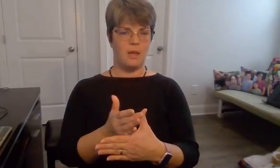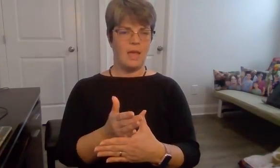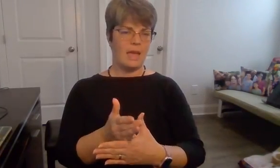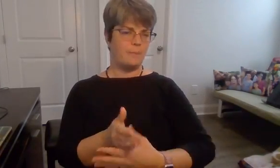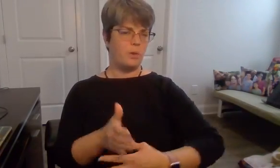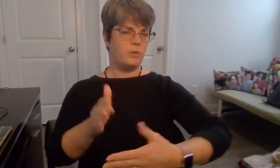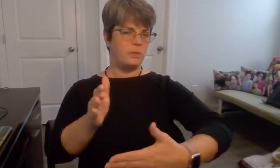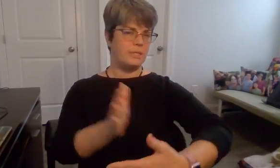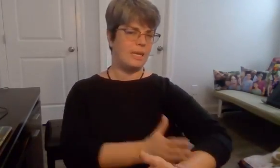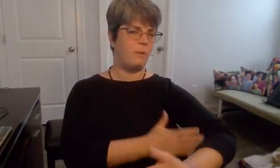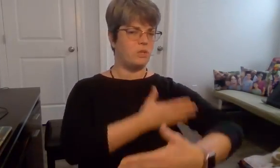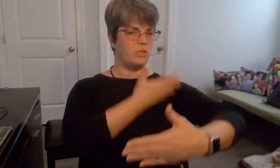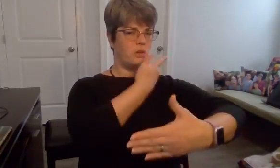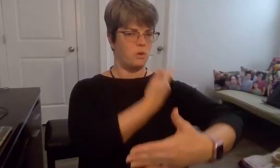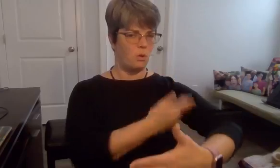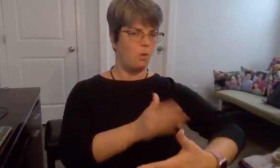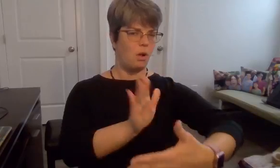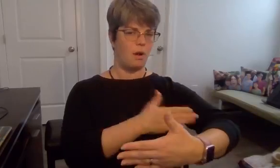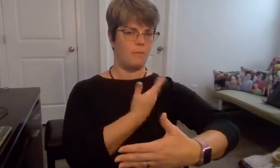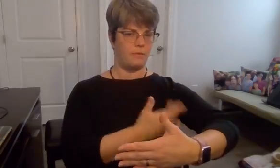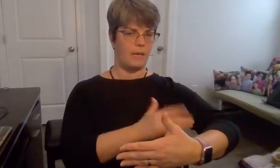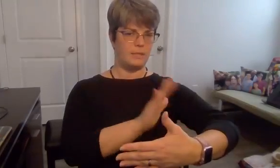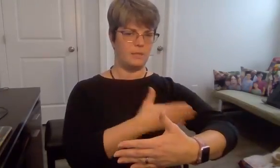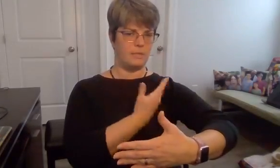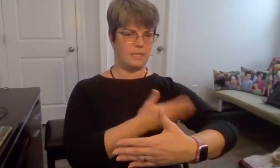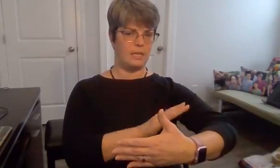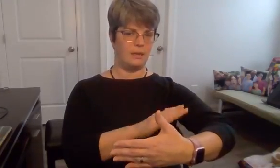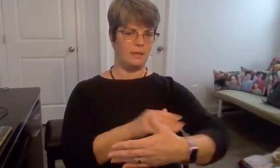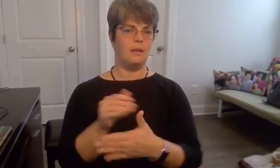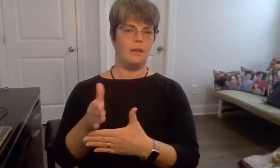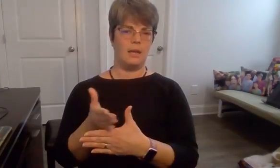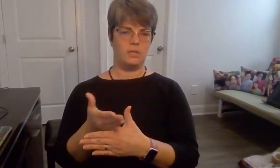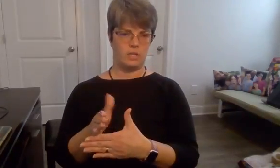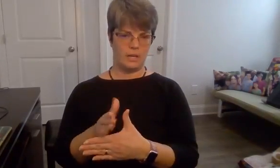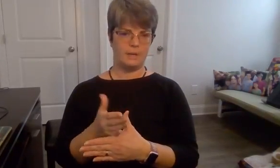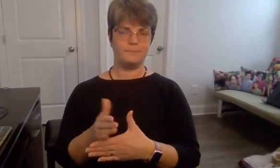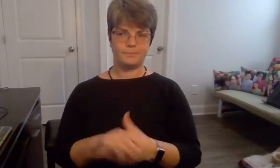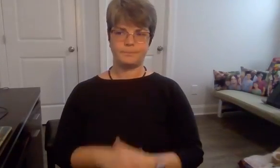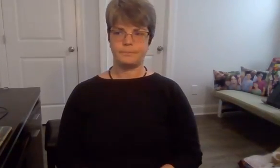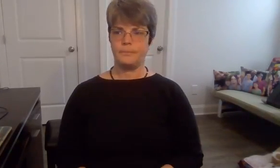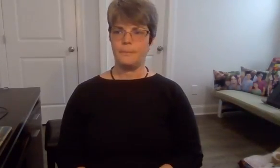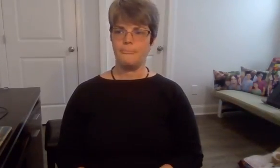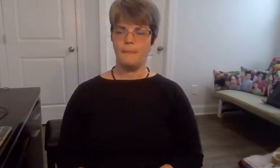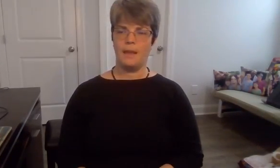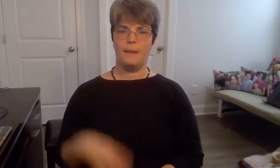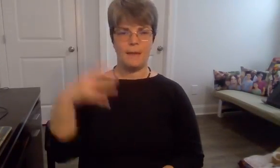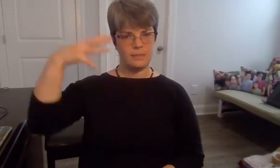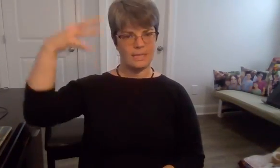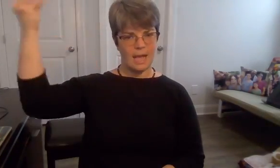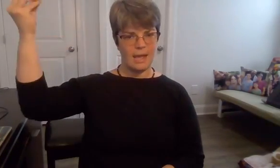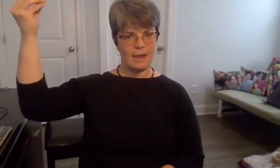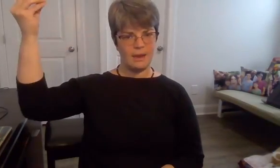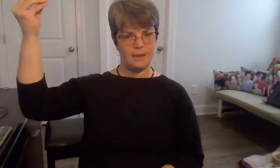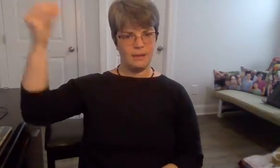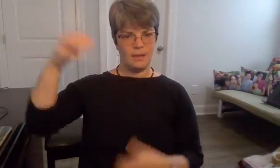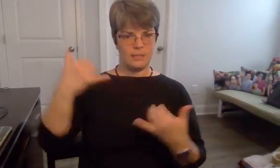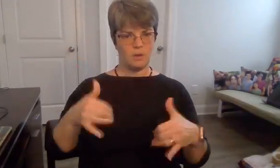As opposed to sing, which is on your whole arm, right? So sing and share. Outside. Let's go